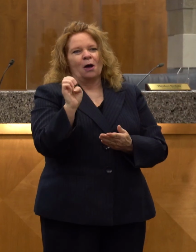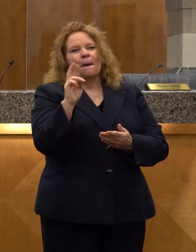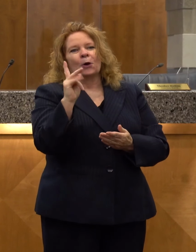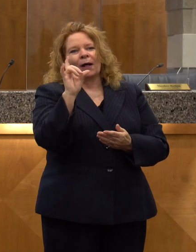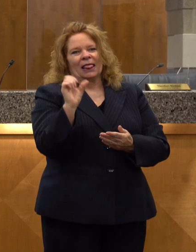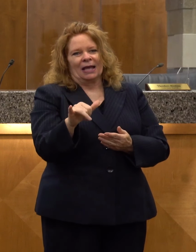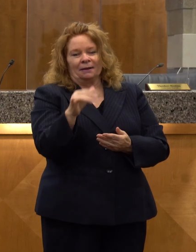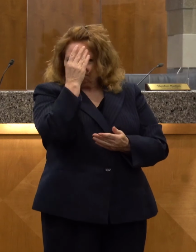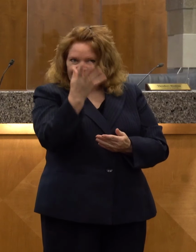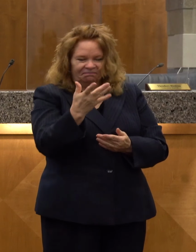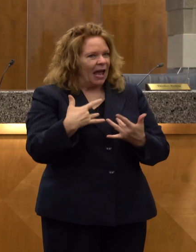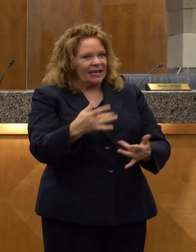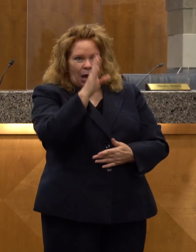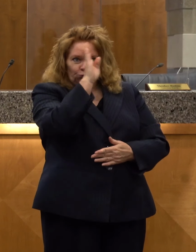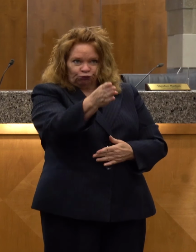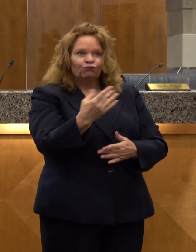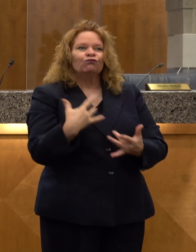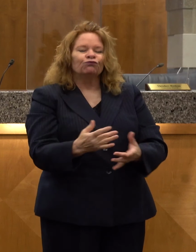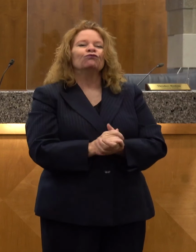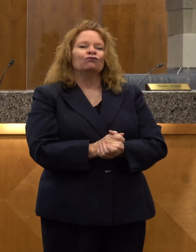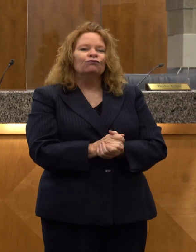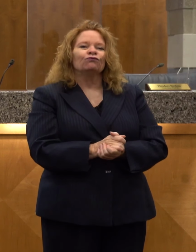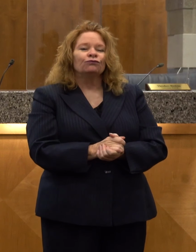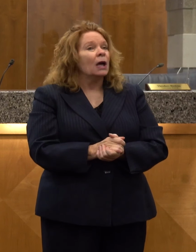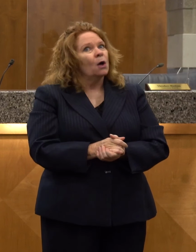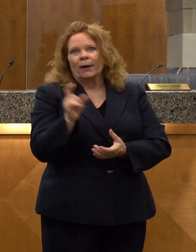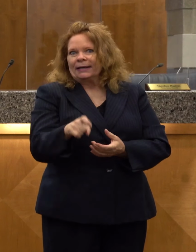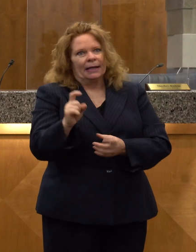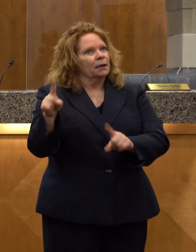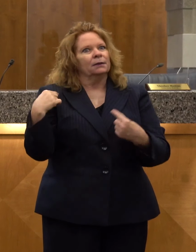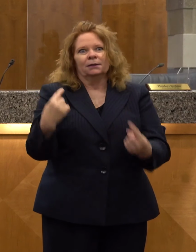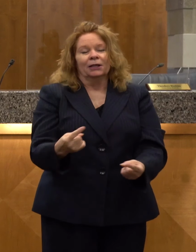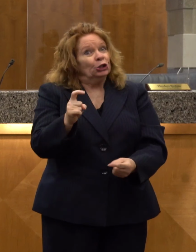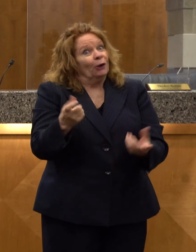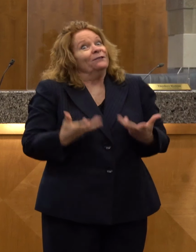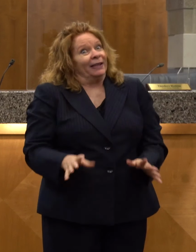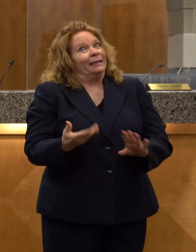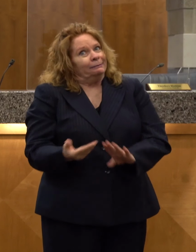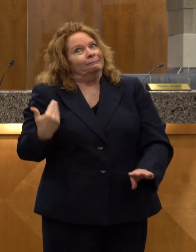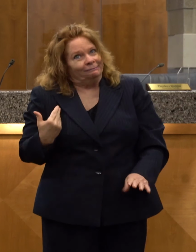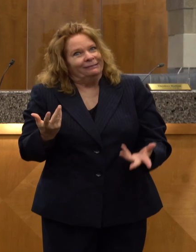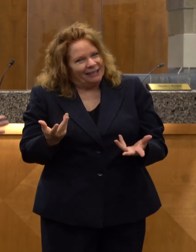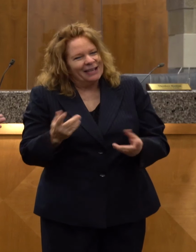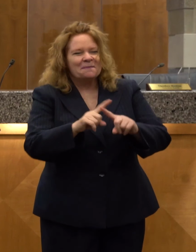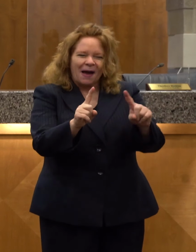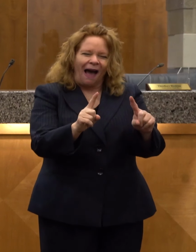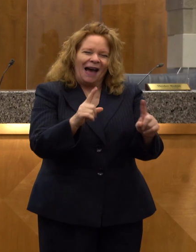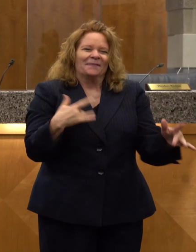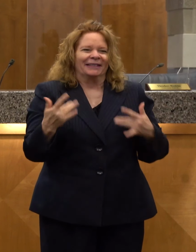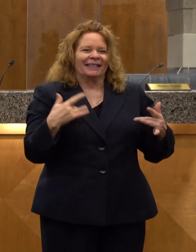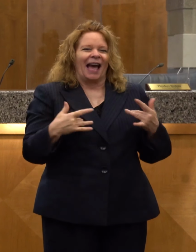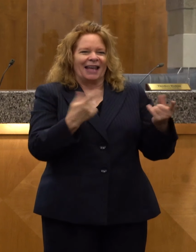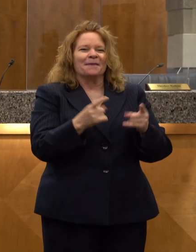I'm very straightforward. This has been long coming. It should have been yesterday, okay? But I'm really